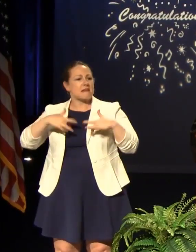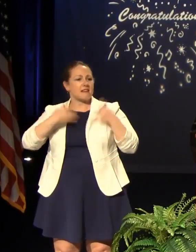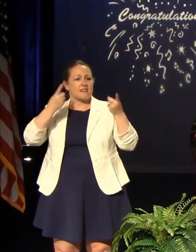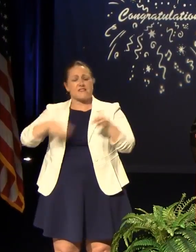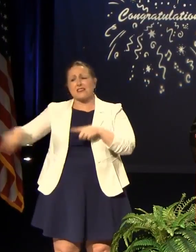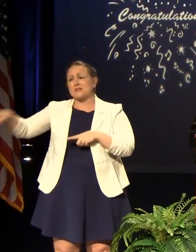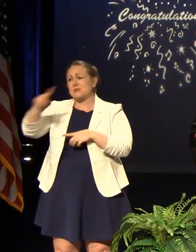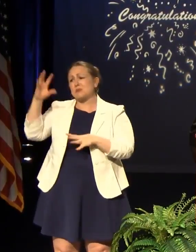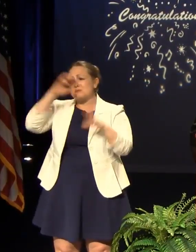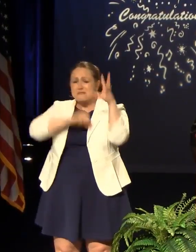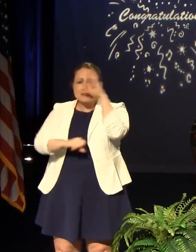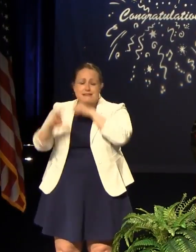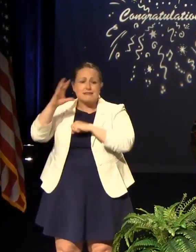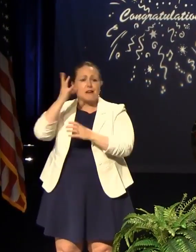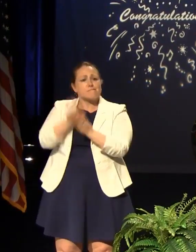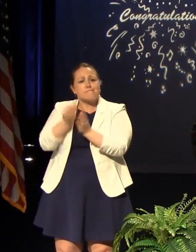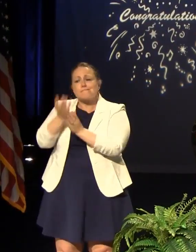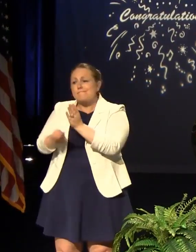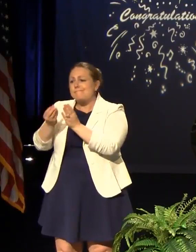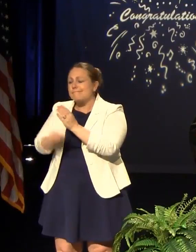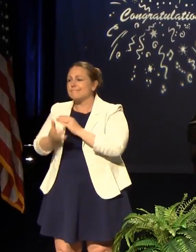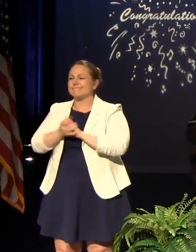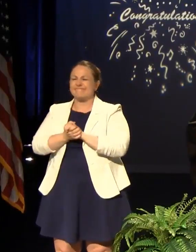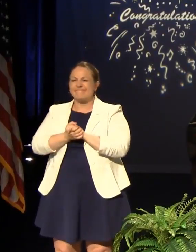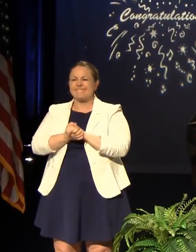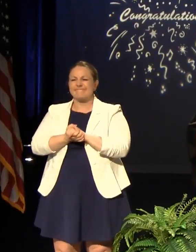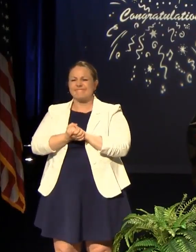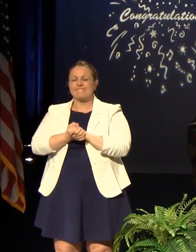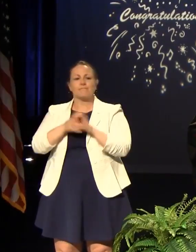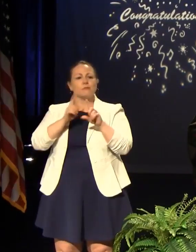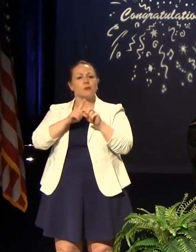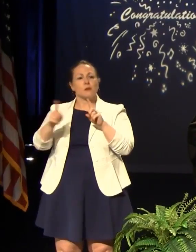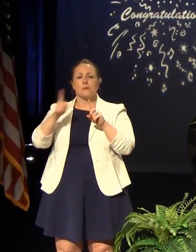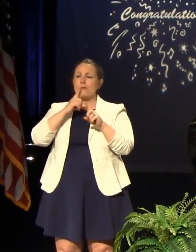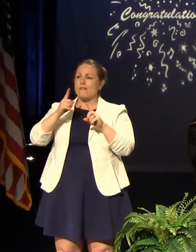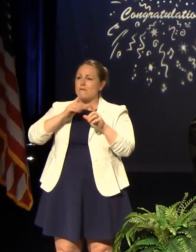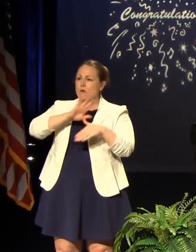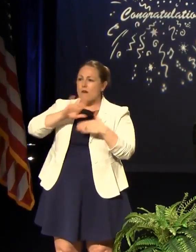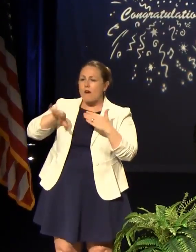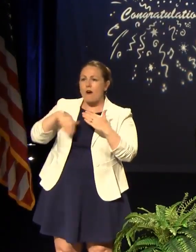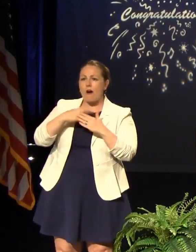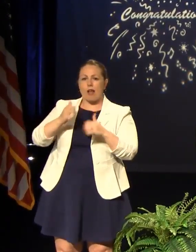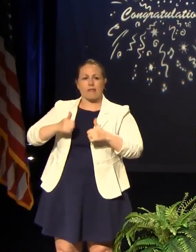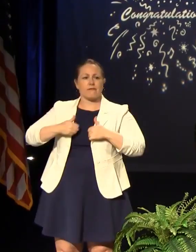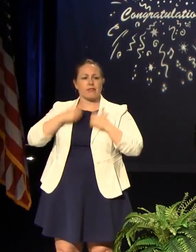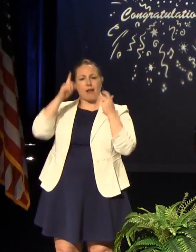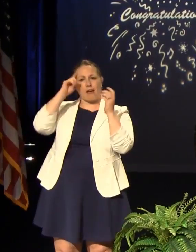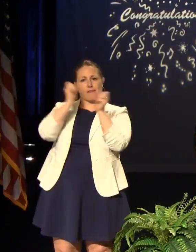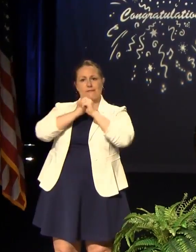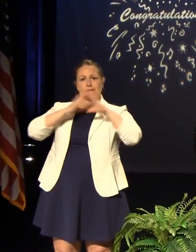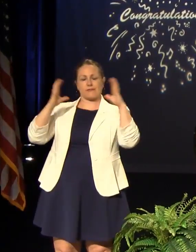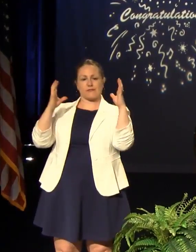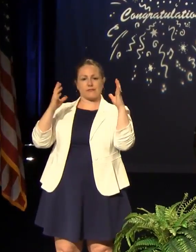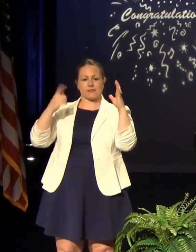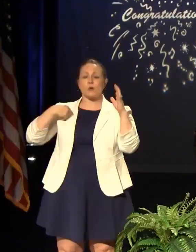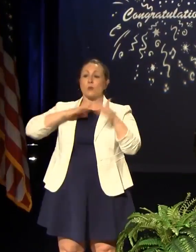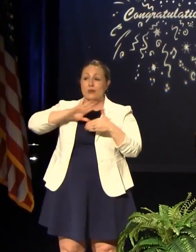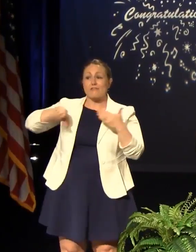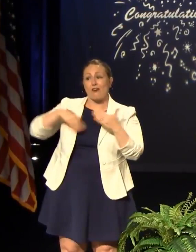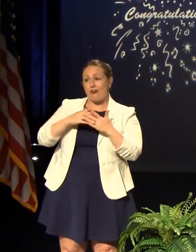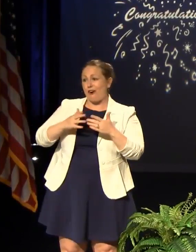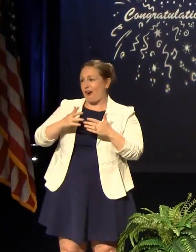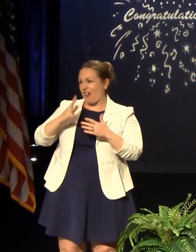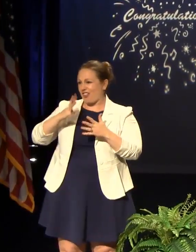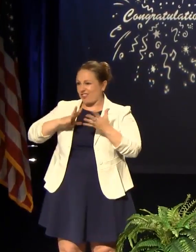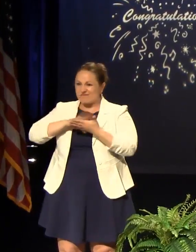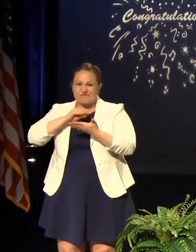have missed out on collectively, but in the grand scheme of things, as we are in education, we all have learned a lot on how to